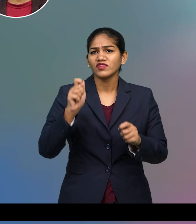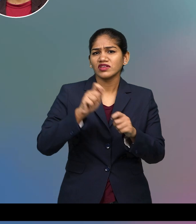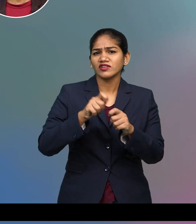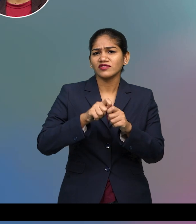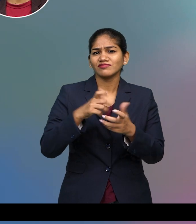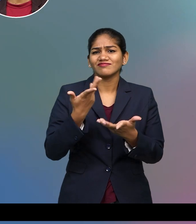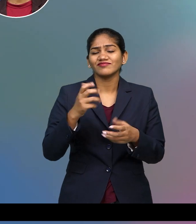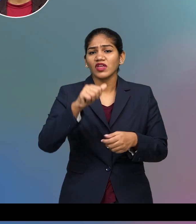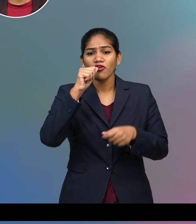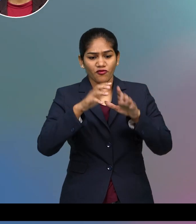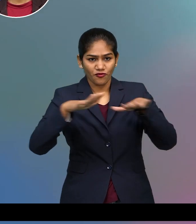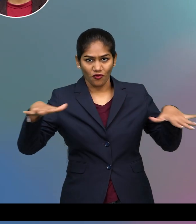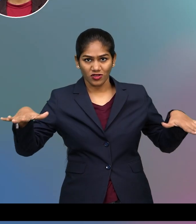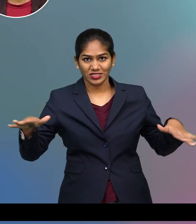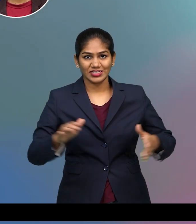Work of water.